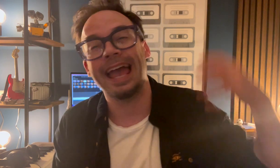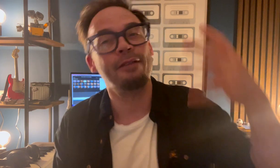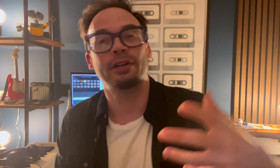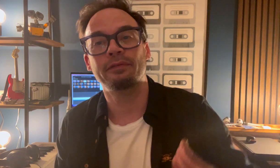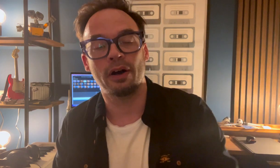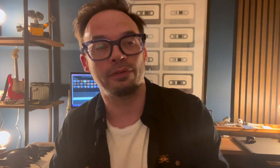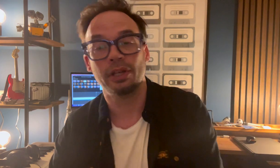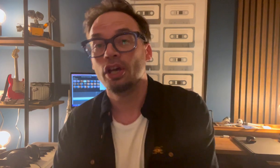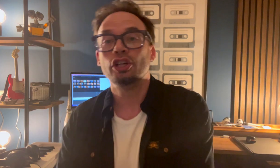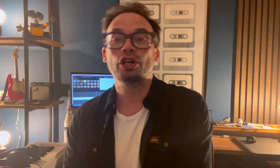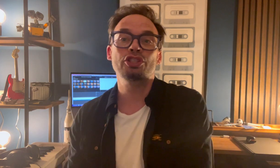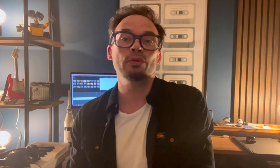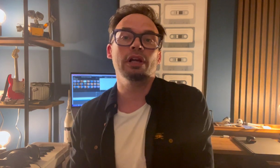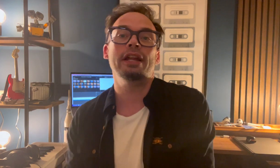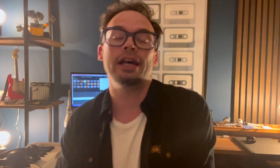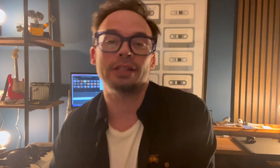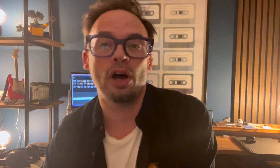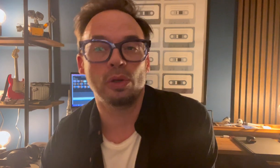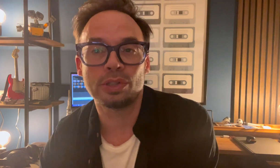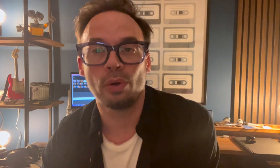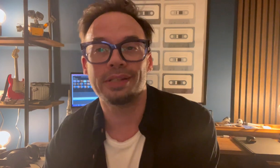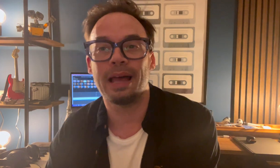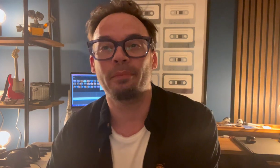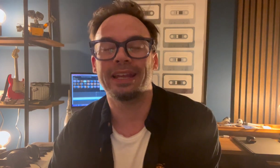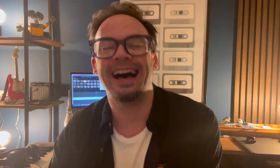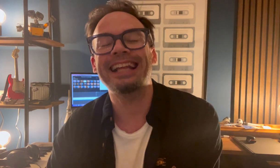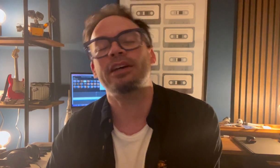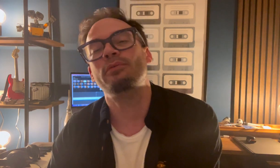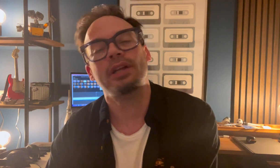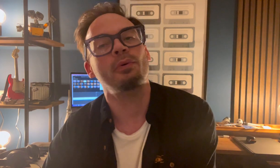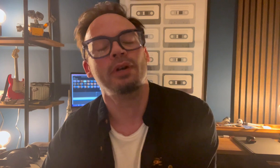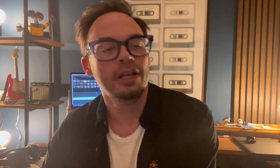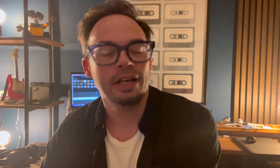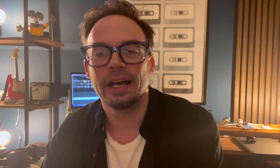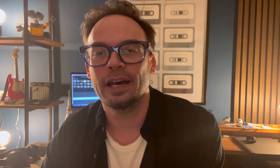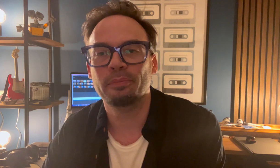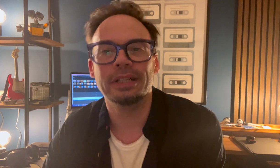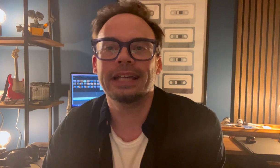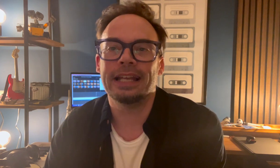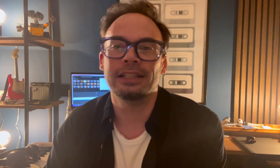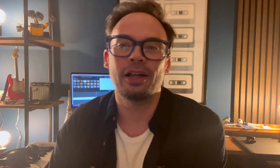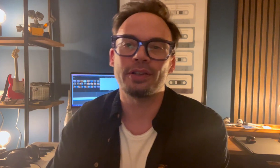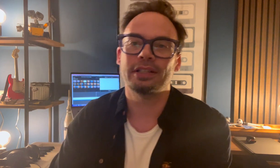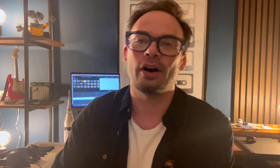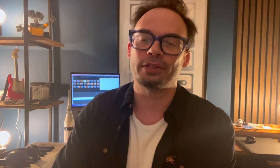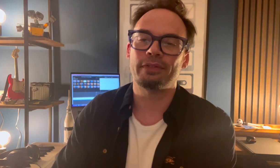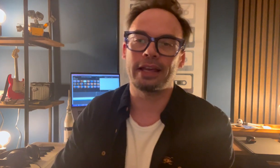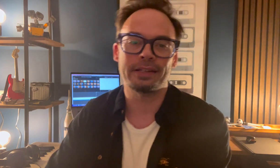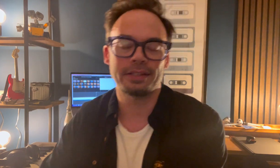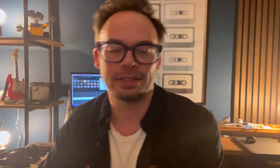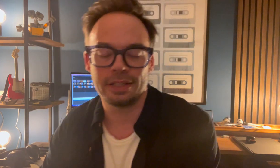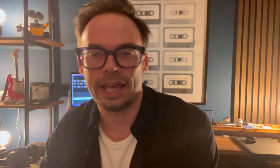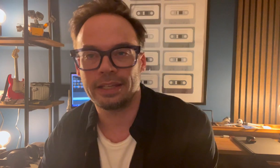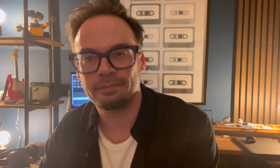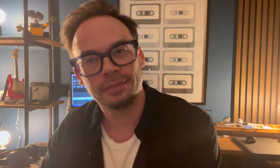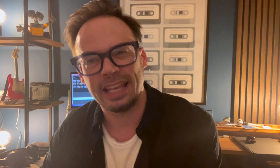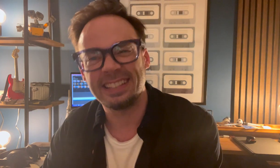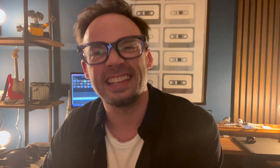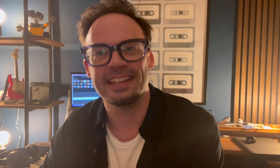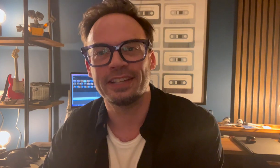everyone involved Could you learn it as a whole school assembly? I don't know But again, lots and lots of things to get your teeth into